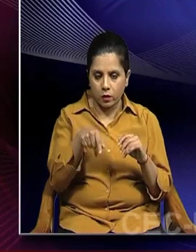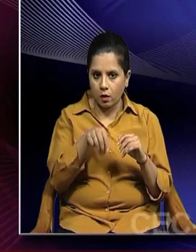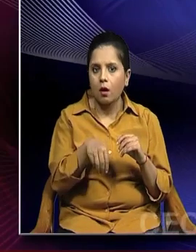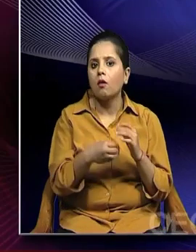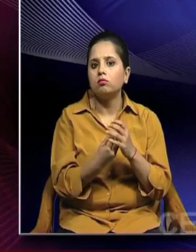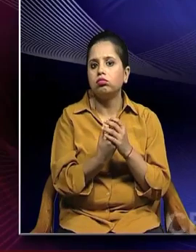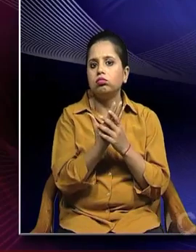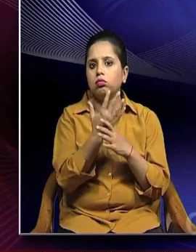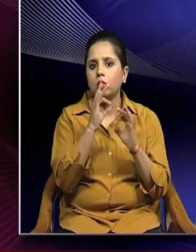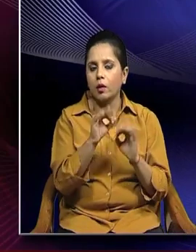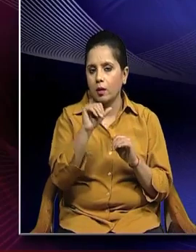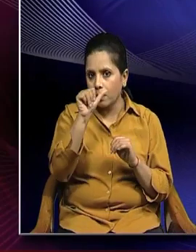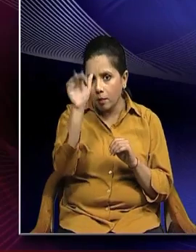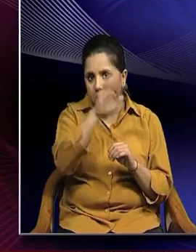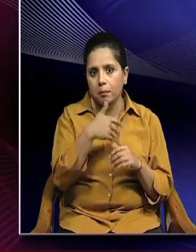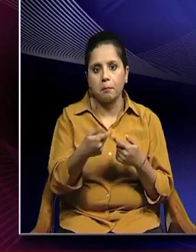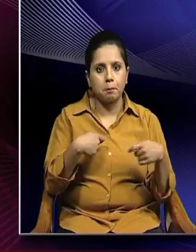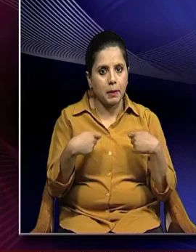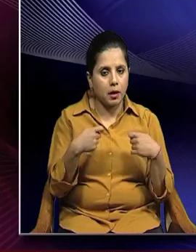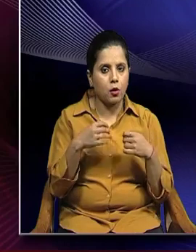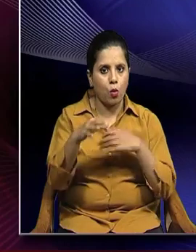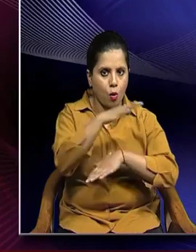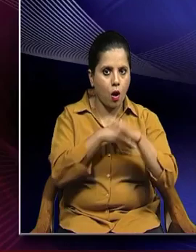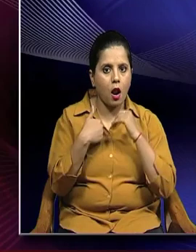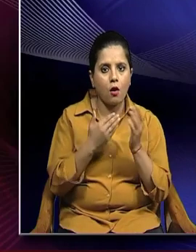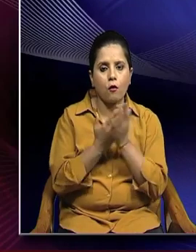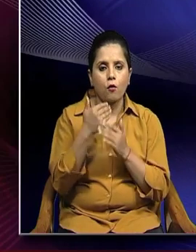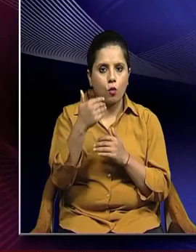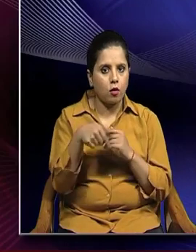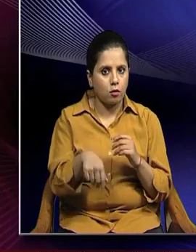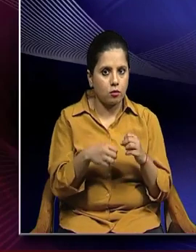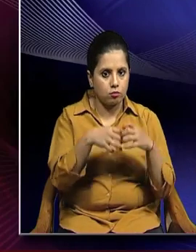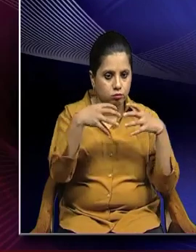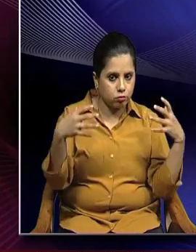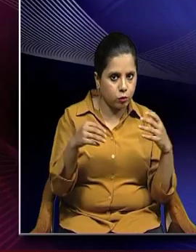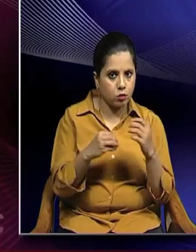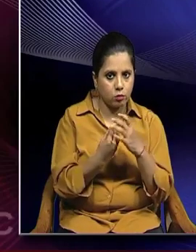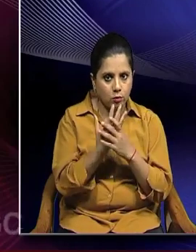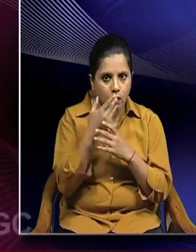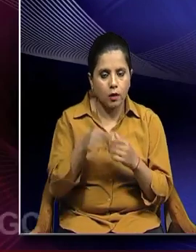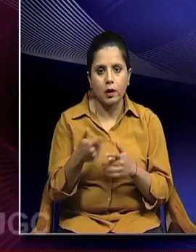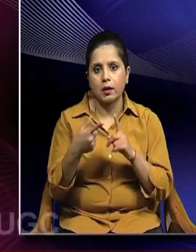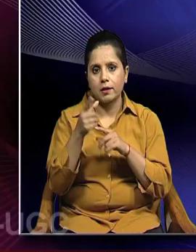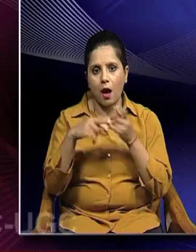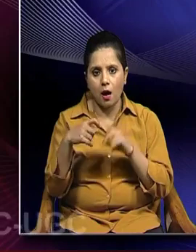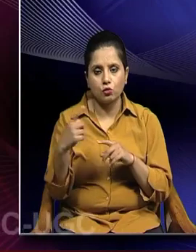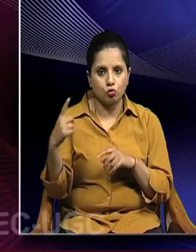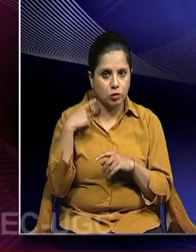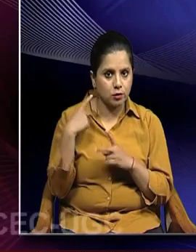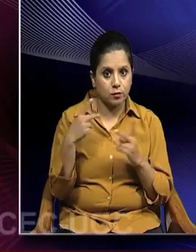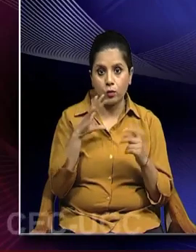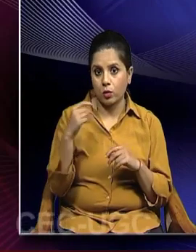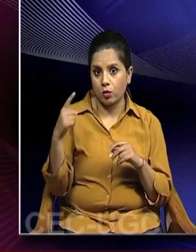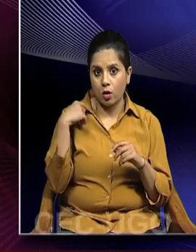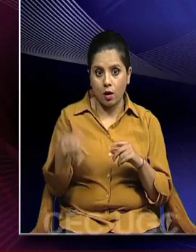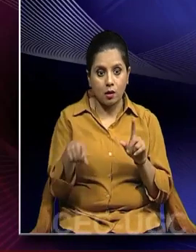business organization, where we follow the path of nurturant task leadership. So, a leader who